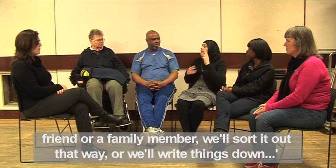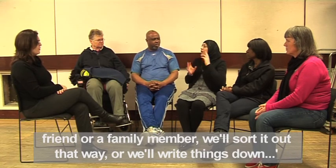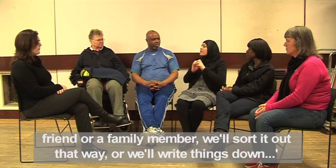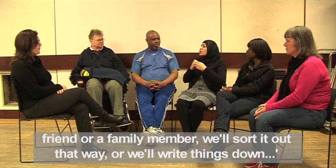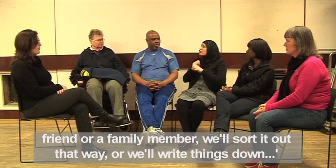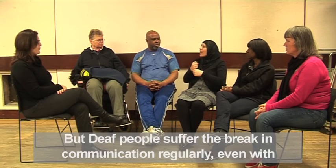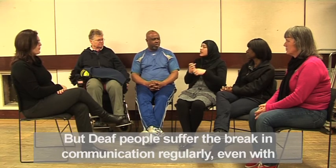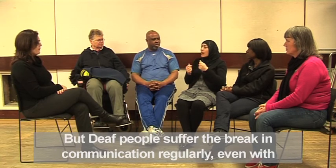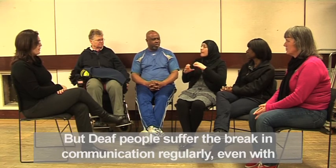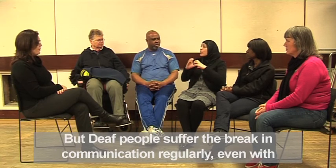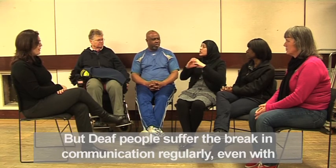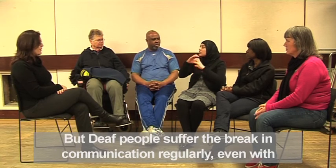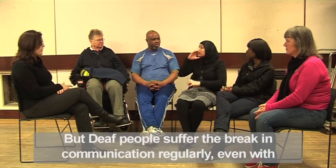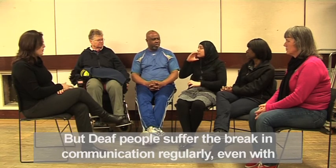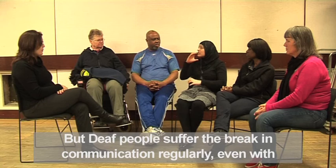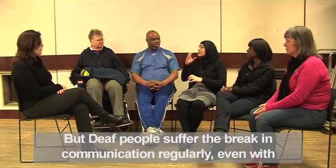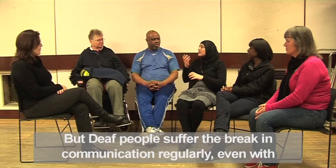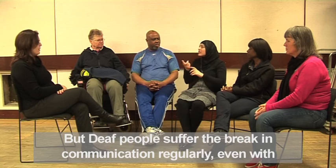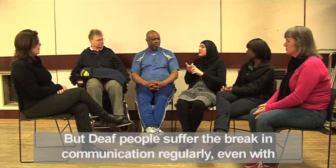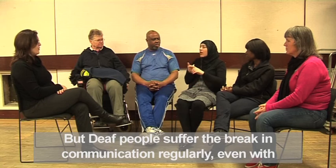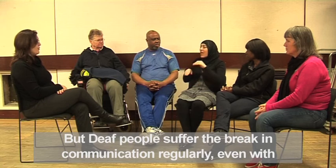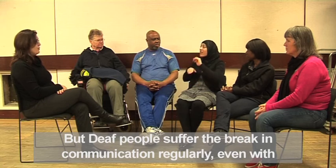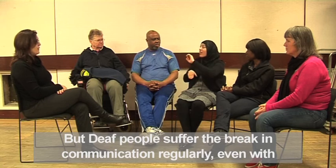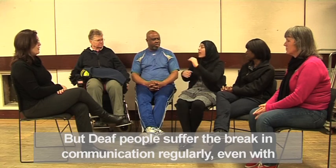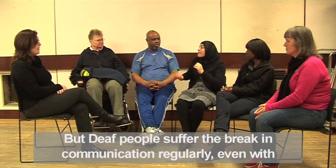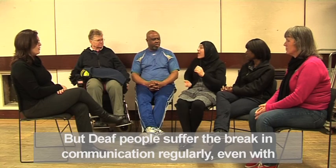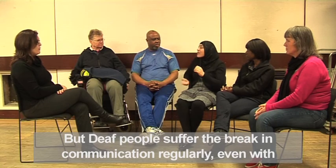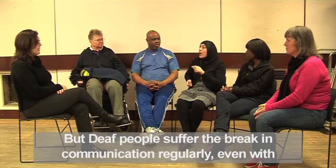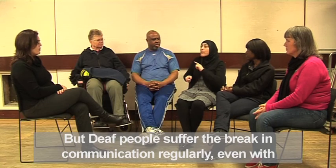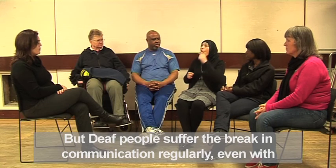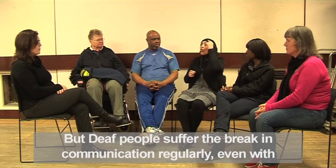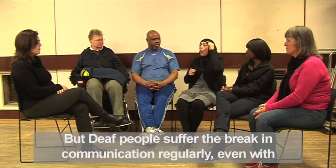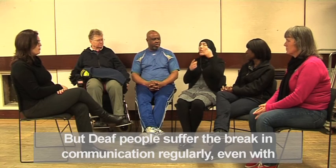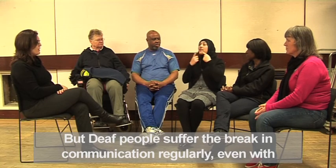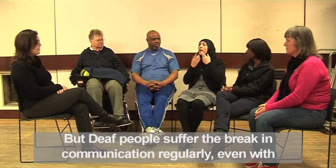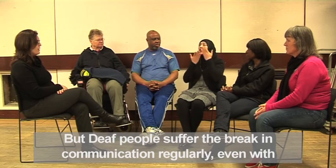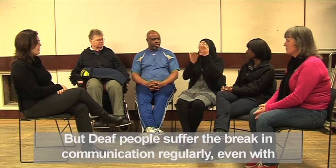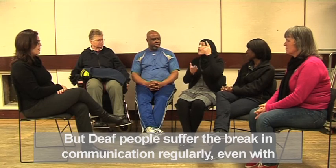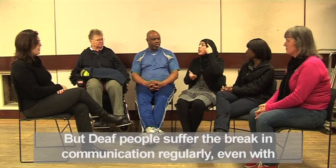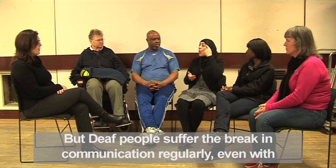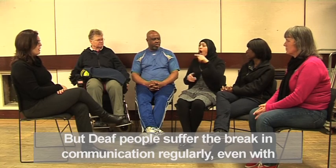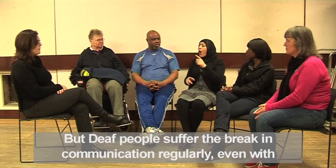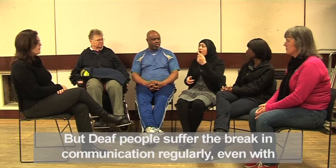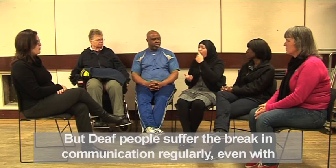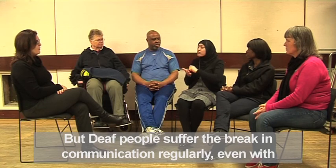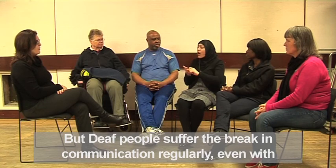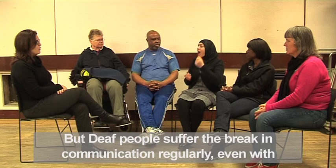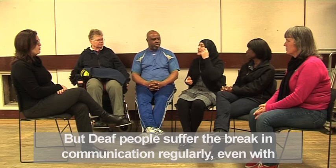know. But deaf people suffer the break in communication regularly, even with issues with